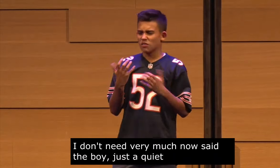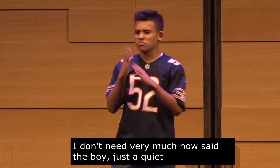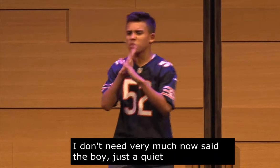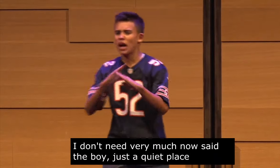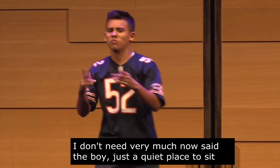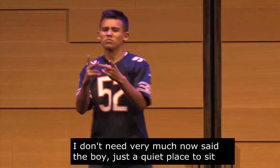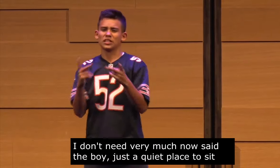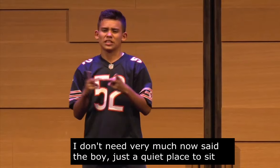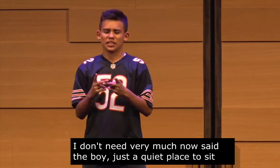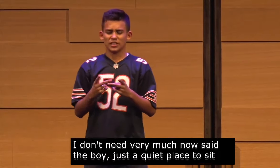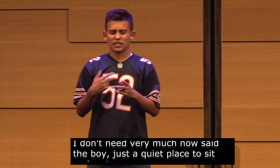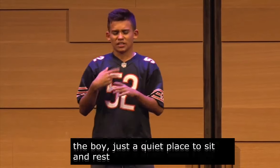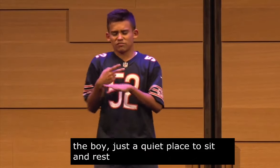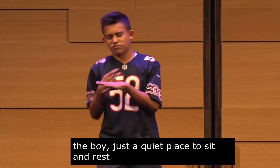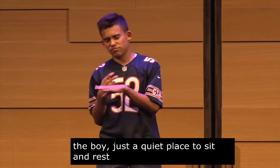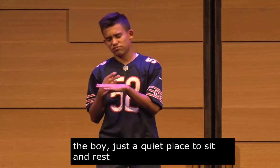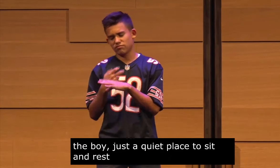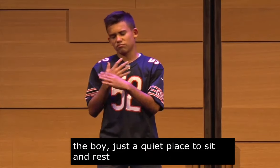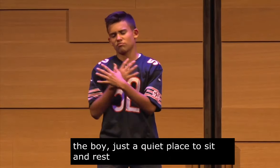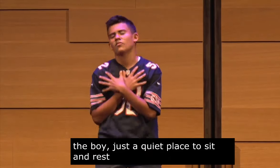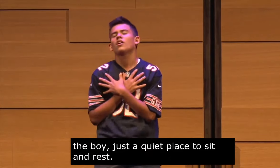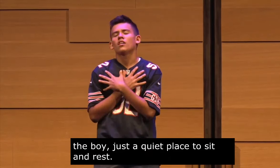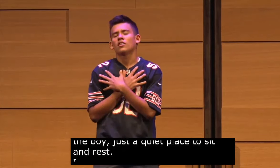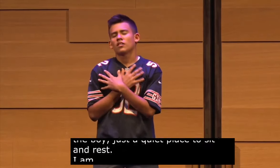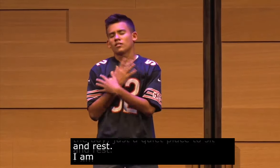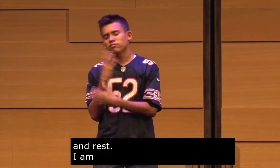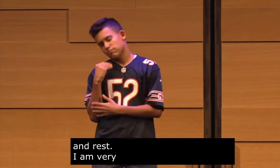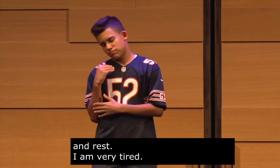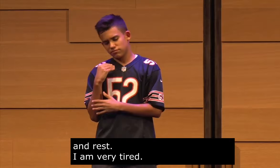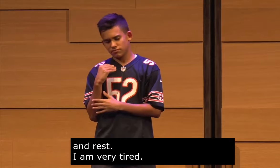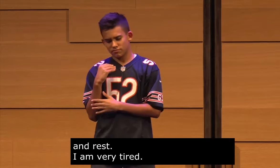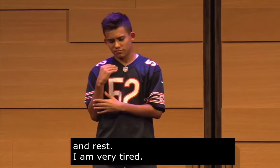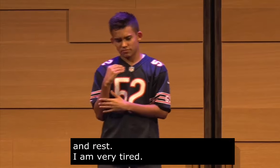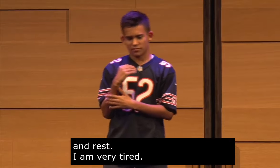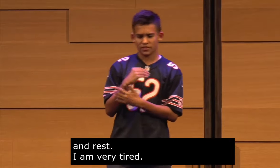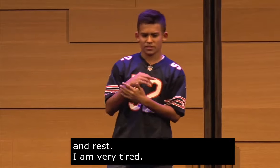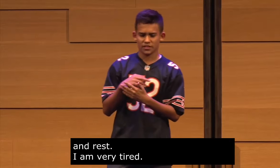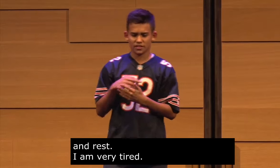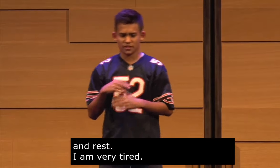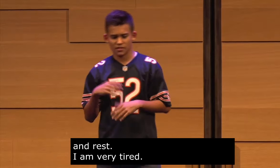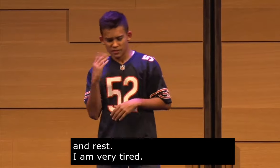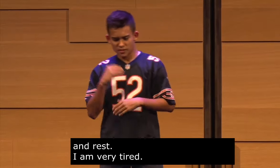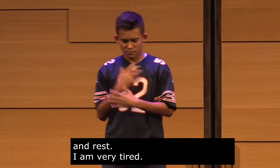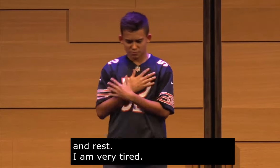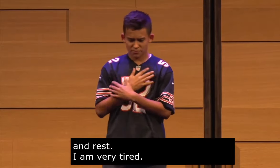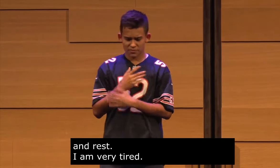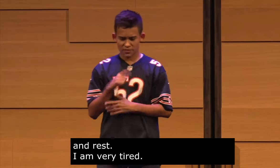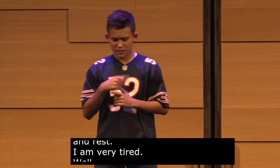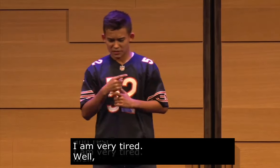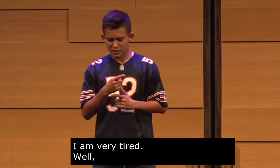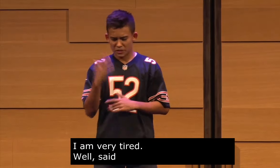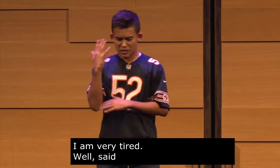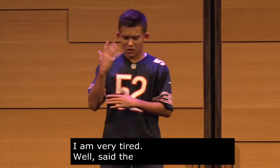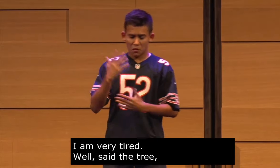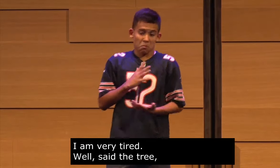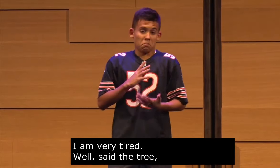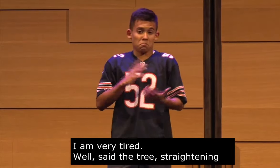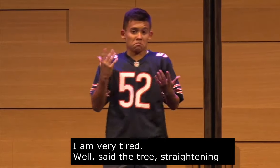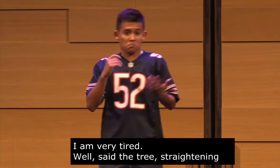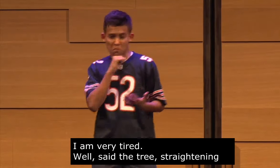"Just a quiet place to sit and rest. I'm very tired." "Well," said the tree, straightening herself